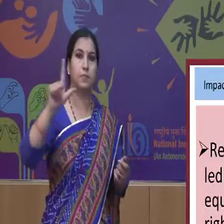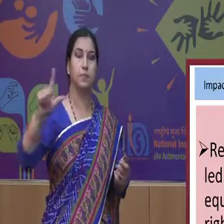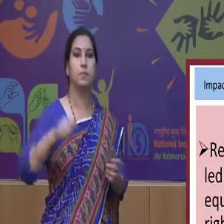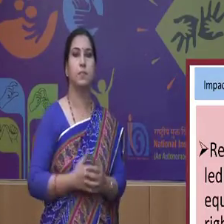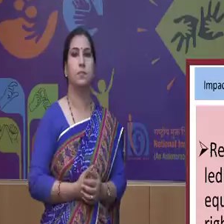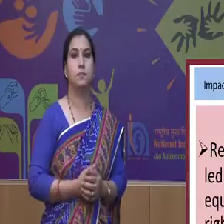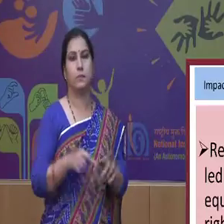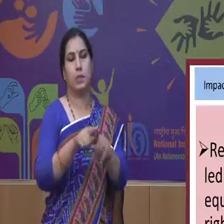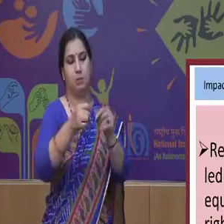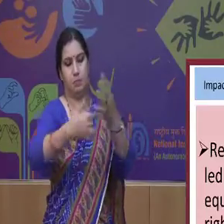etc.,